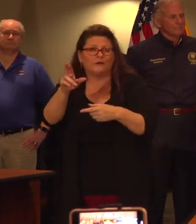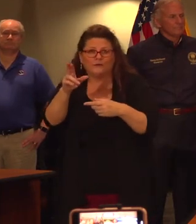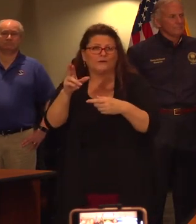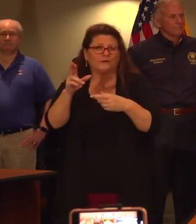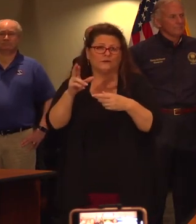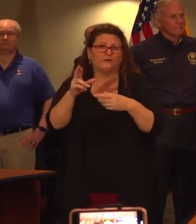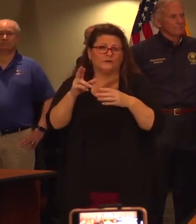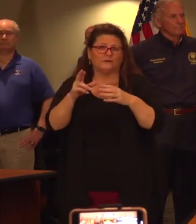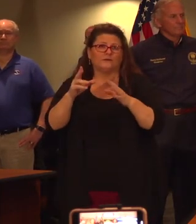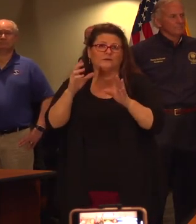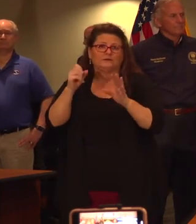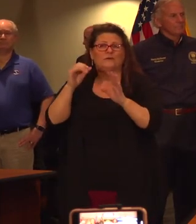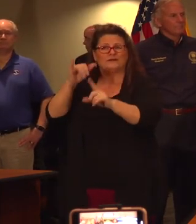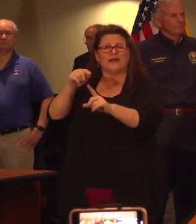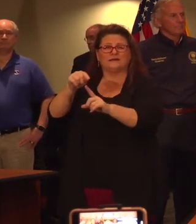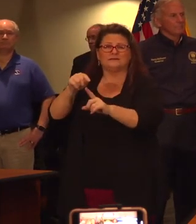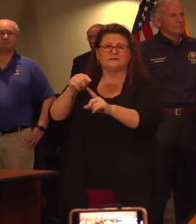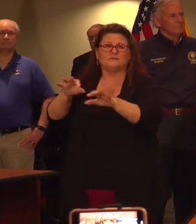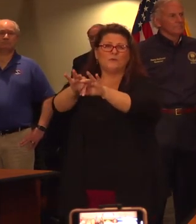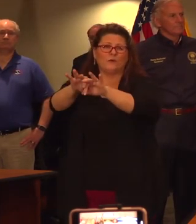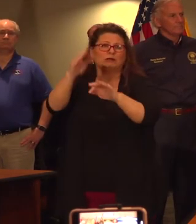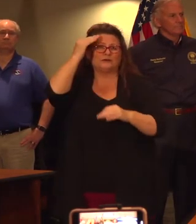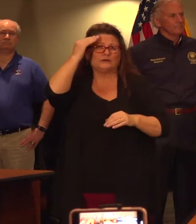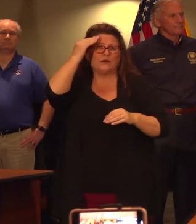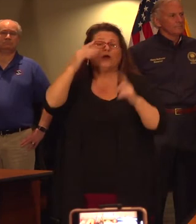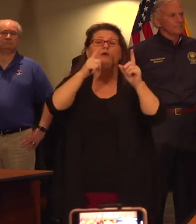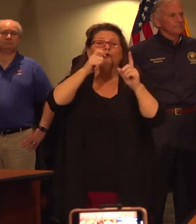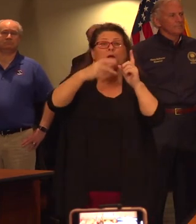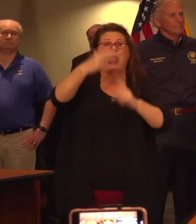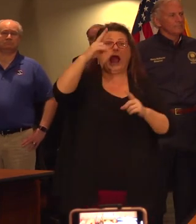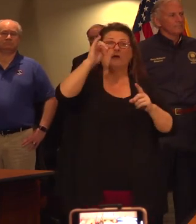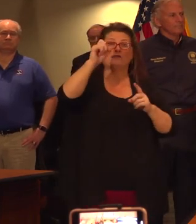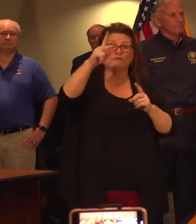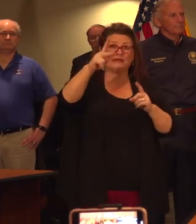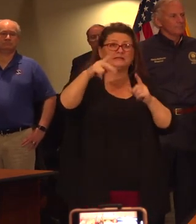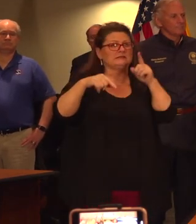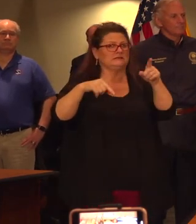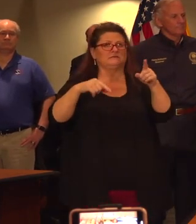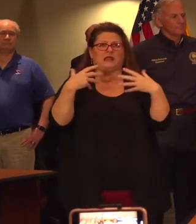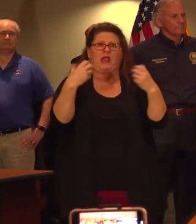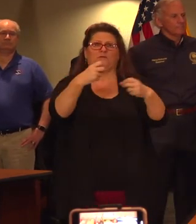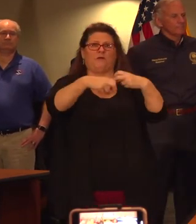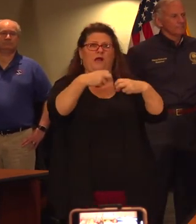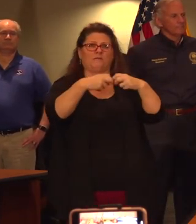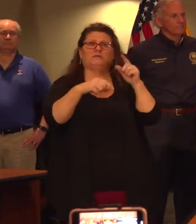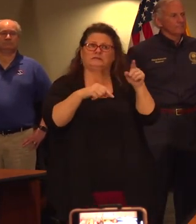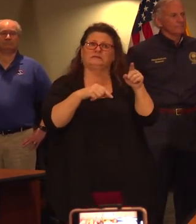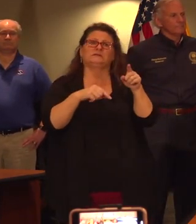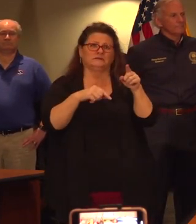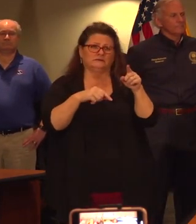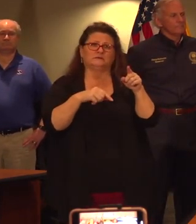People with those health conditions that have been listed are at higher risk of severe disease from COVID-19. And